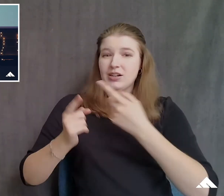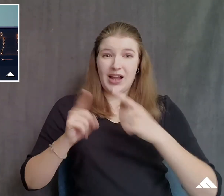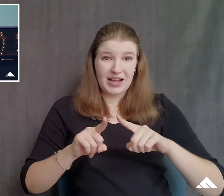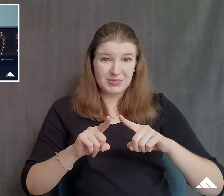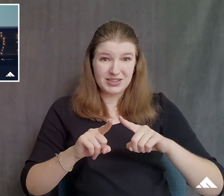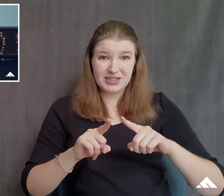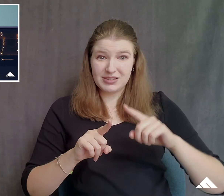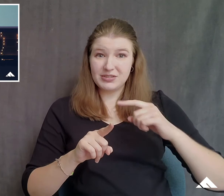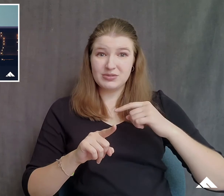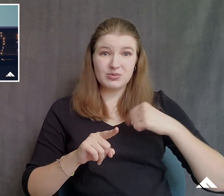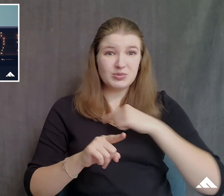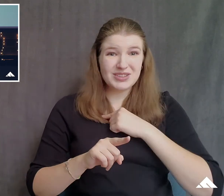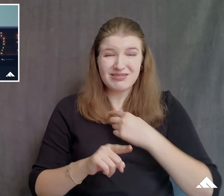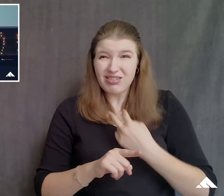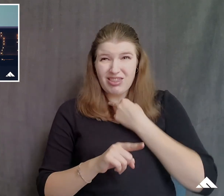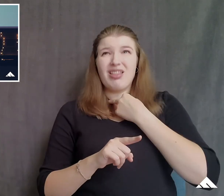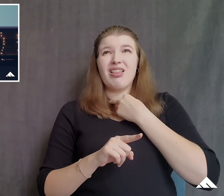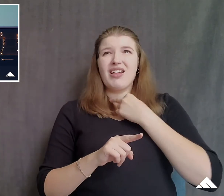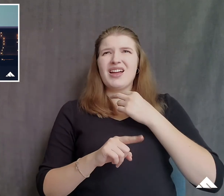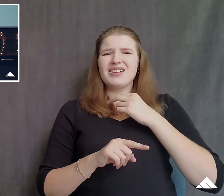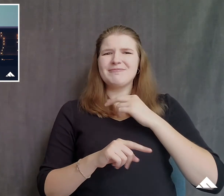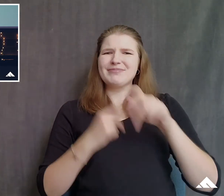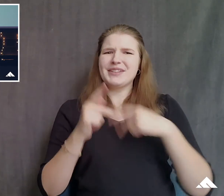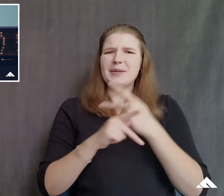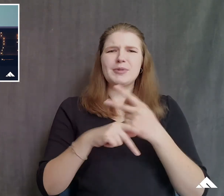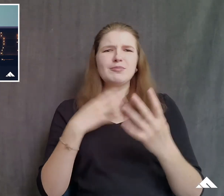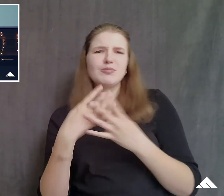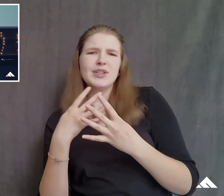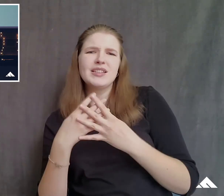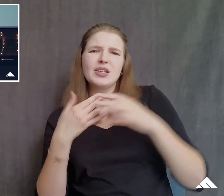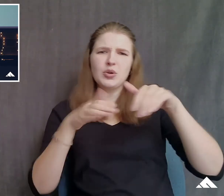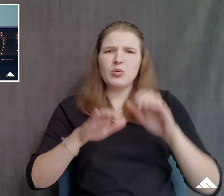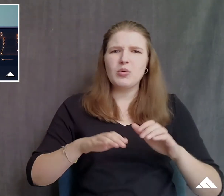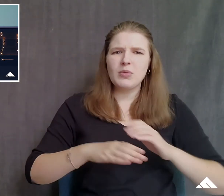locking ourselves in a kind of tomb, in a kind of prison.